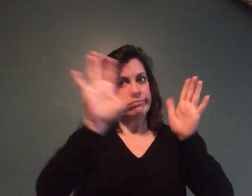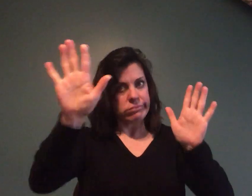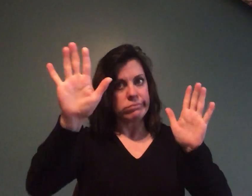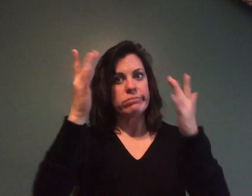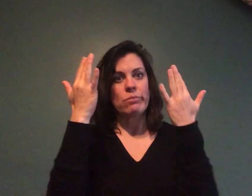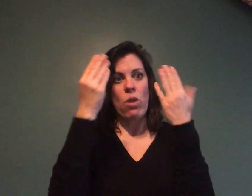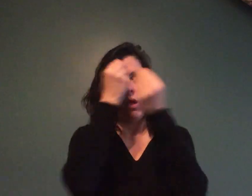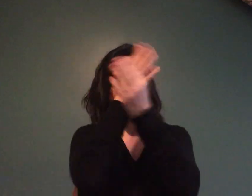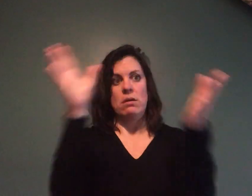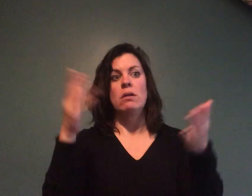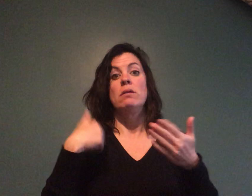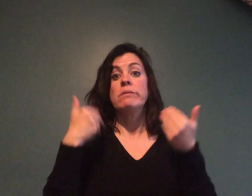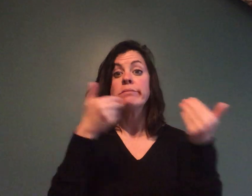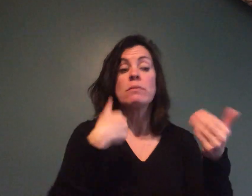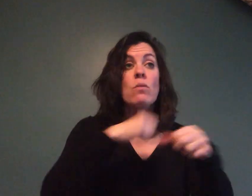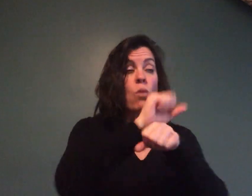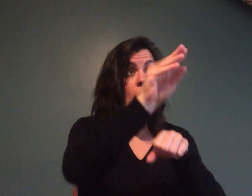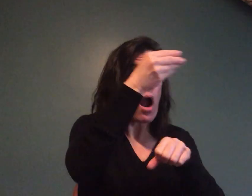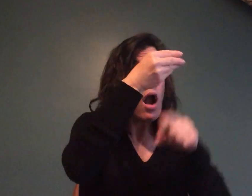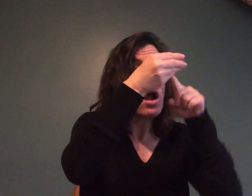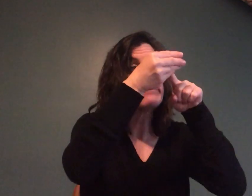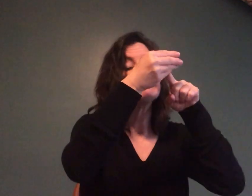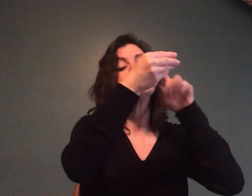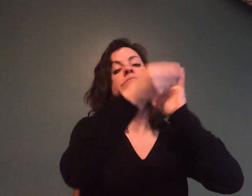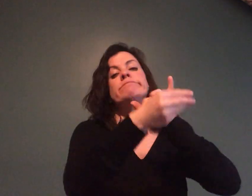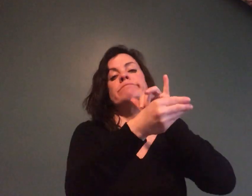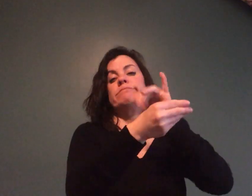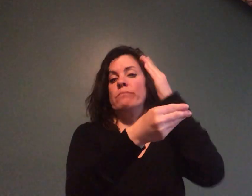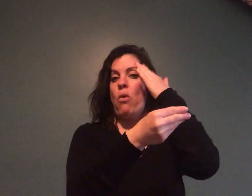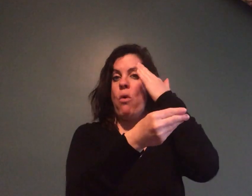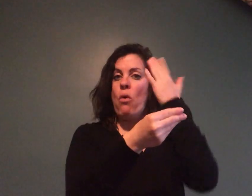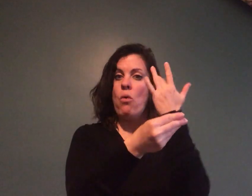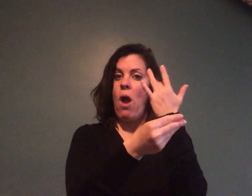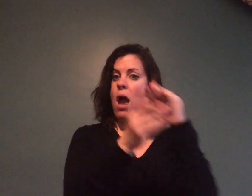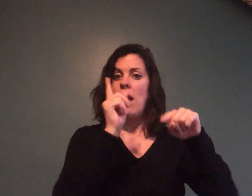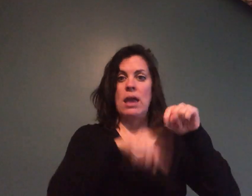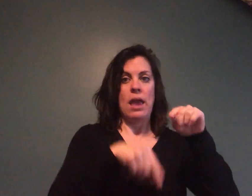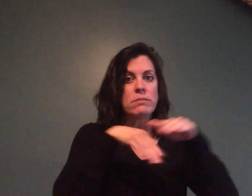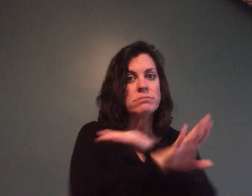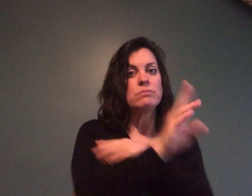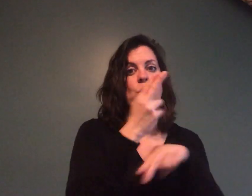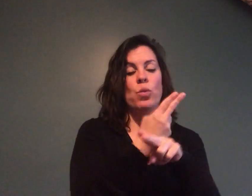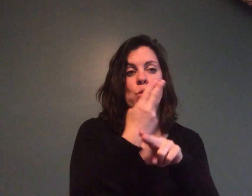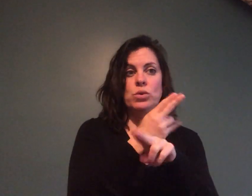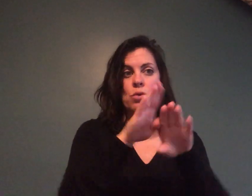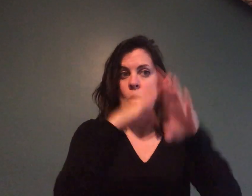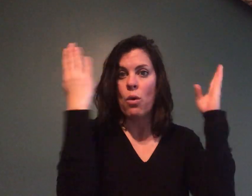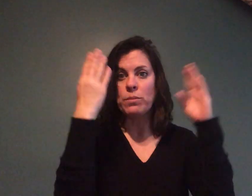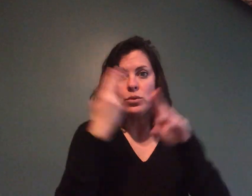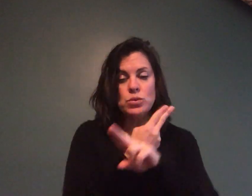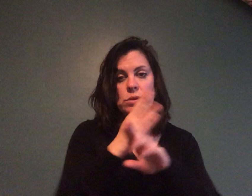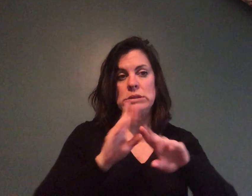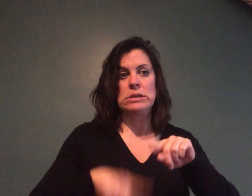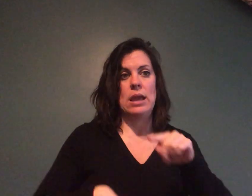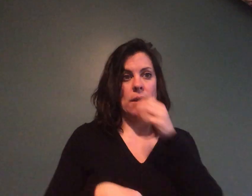out. This is something like the tags that I had. All right, we used to put everybody's pictures on